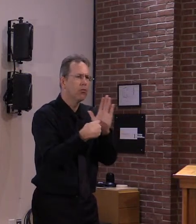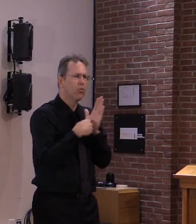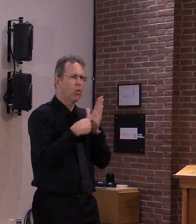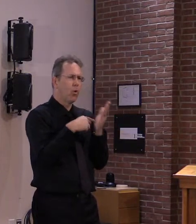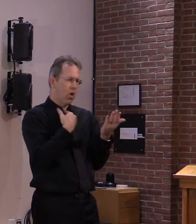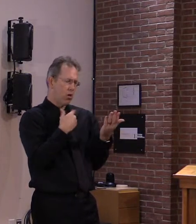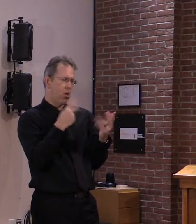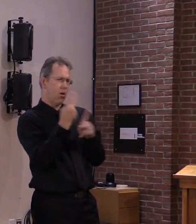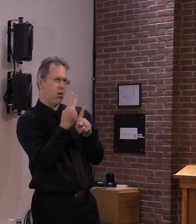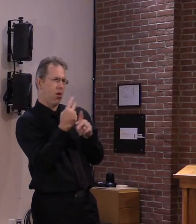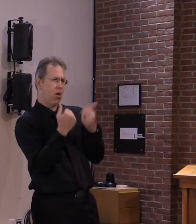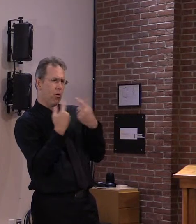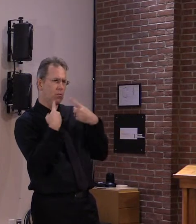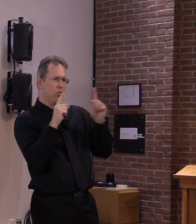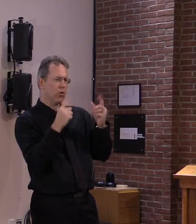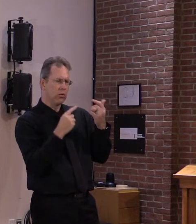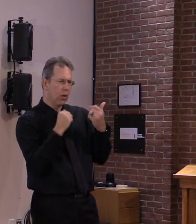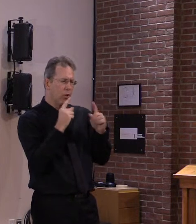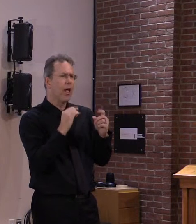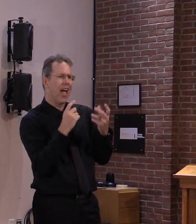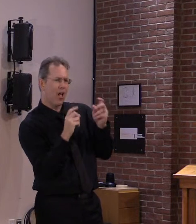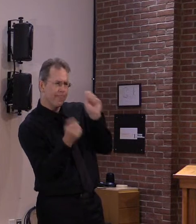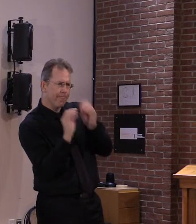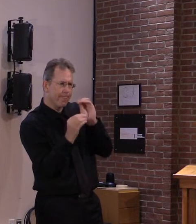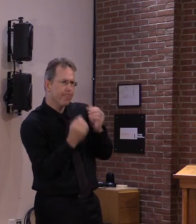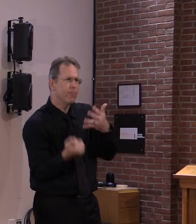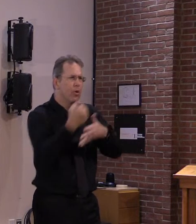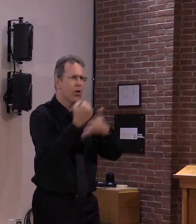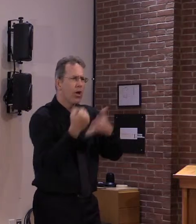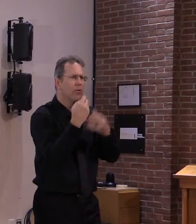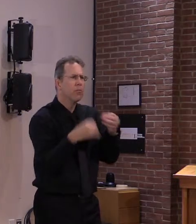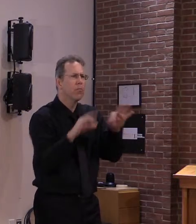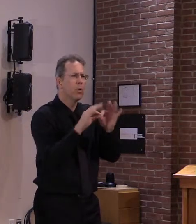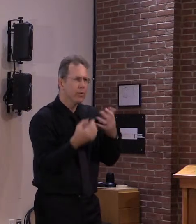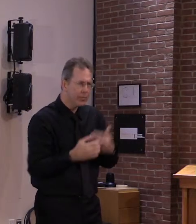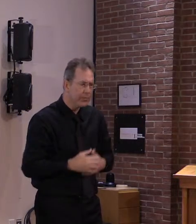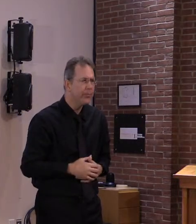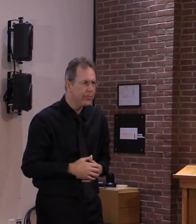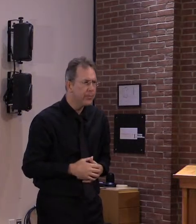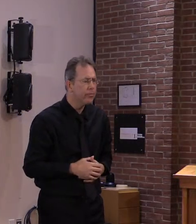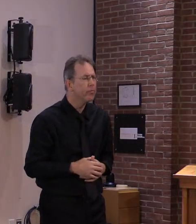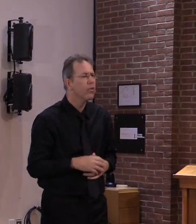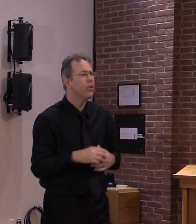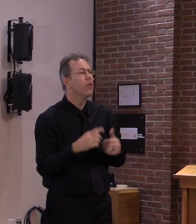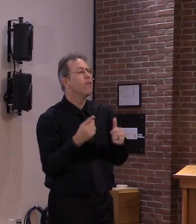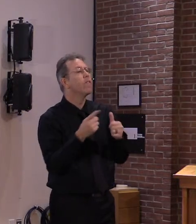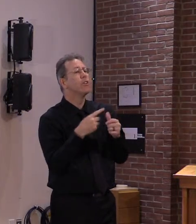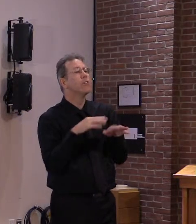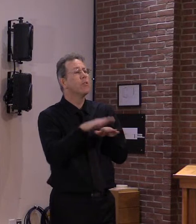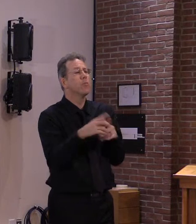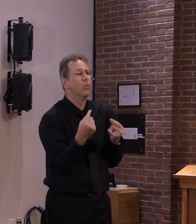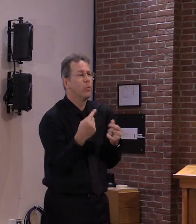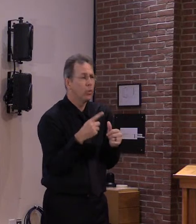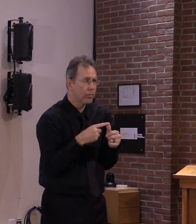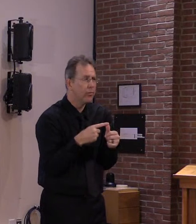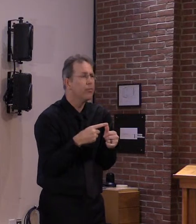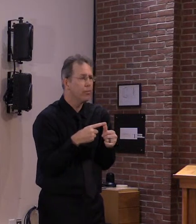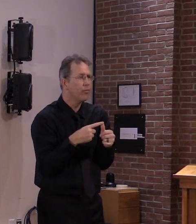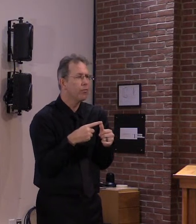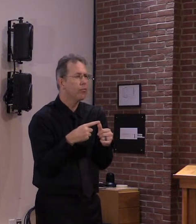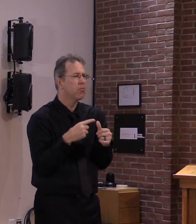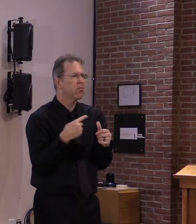been updated because of the holiday. What Dr. Levine gave you was the addition of